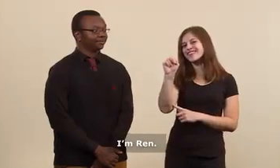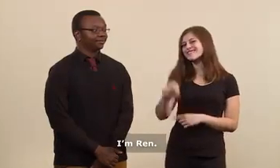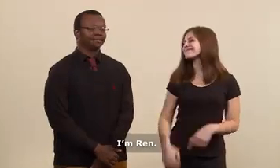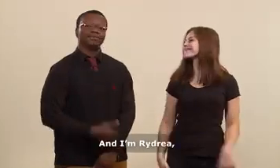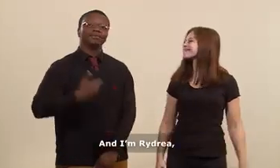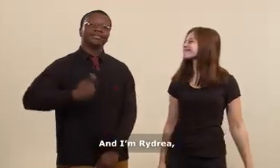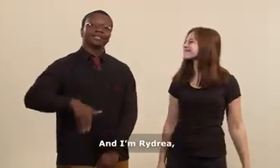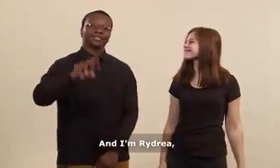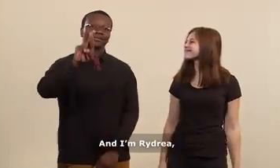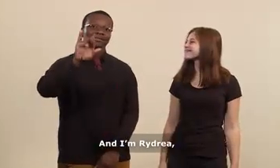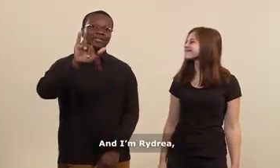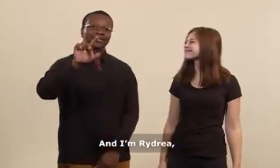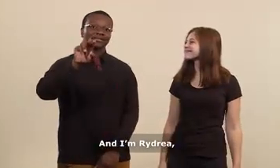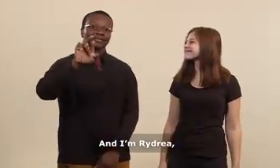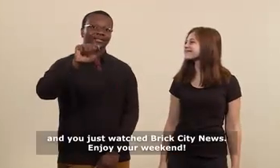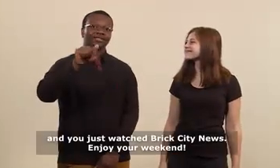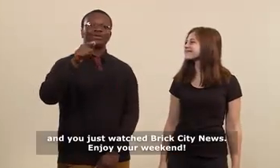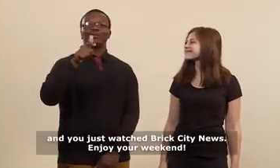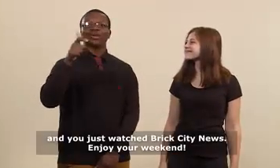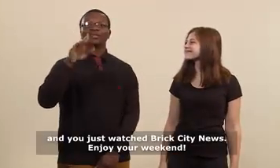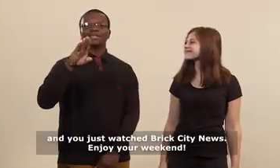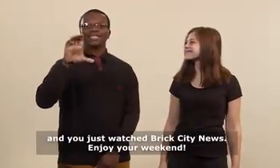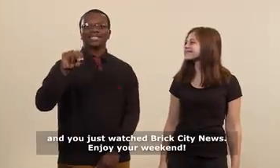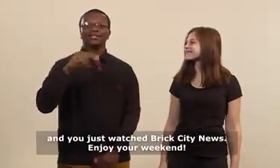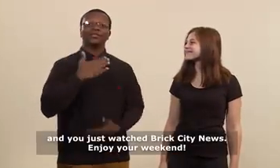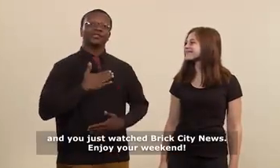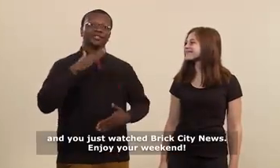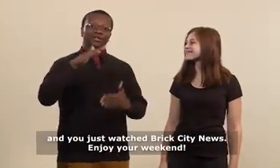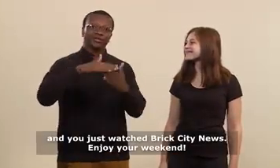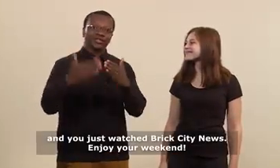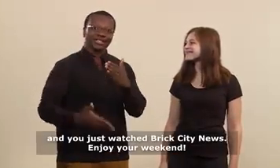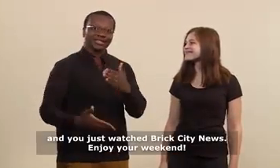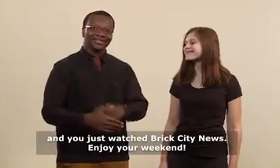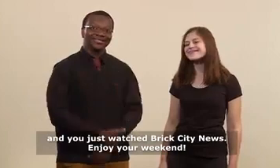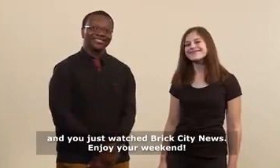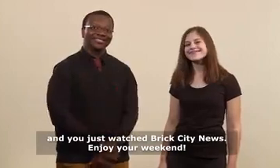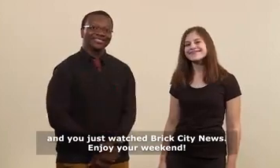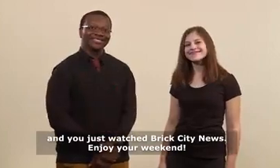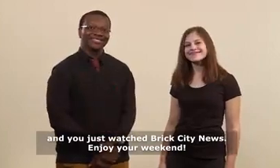And I'm Rydrea. And you just watched Brick City News. Enjoy your weekend.